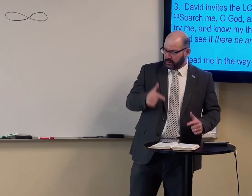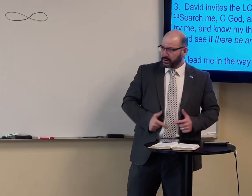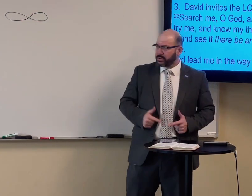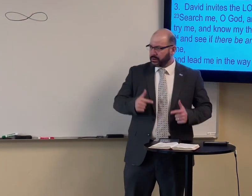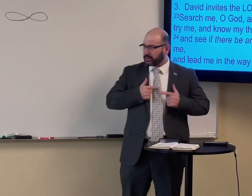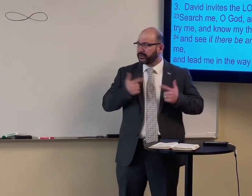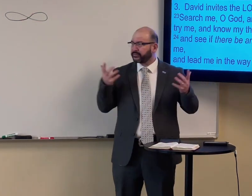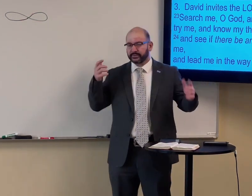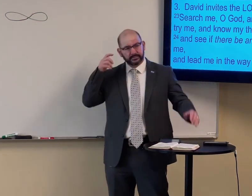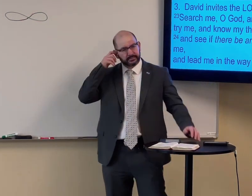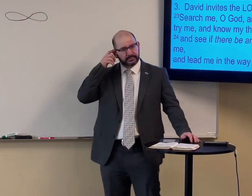Consider your life.